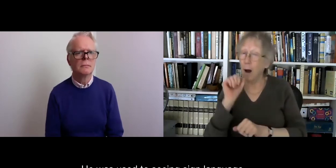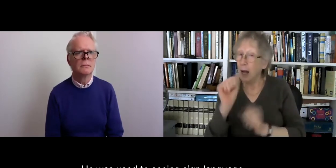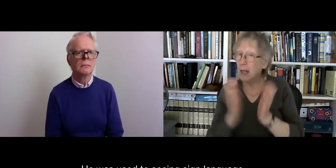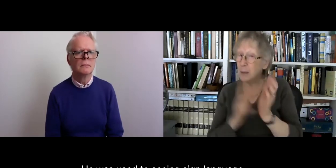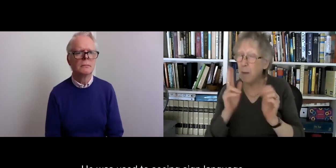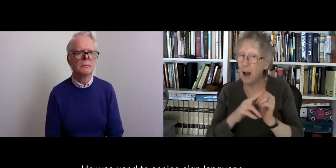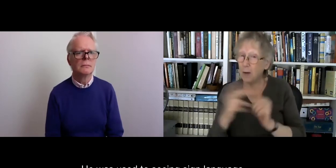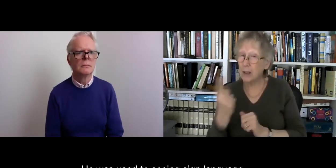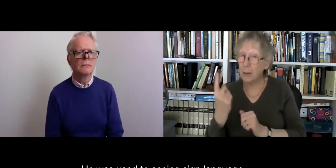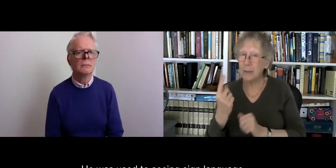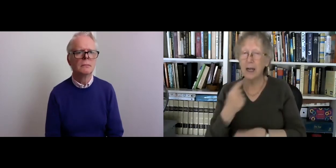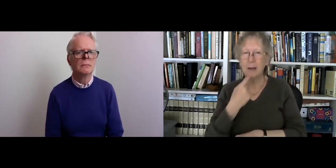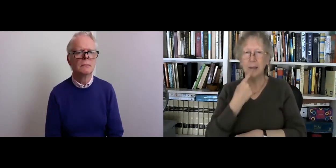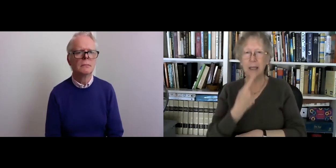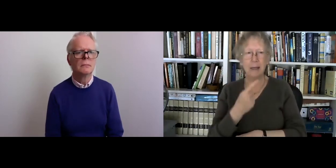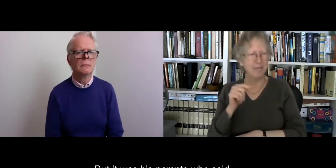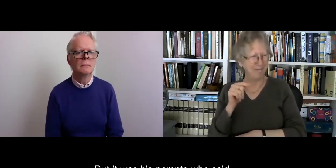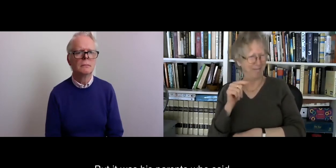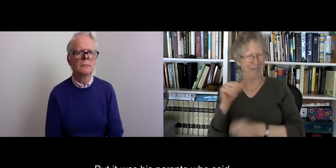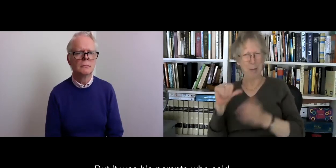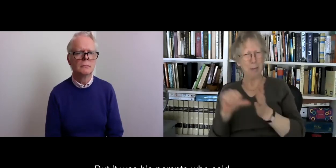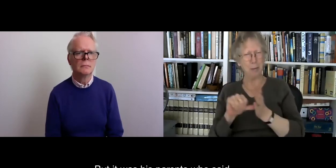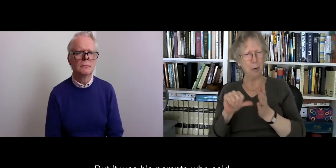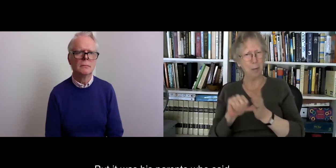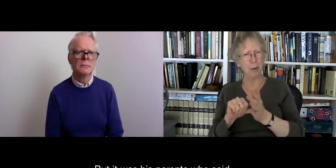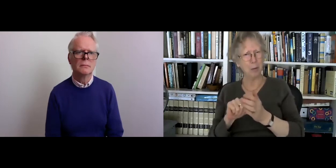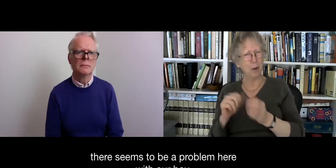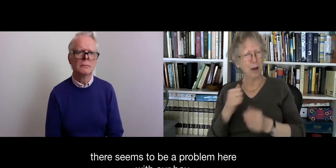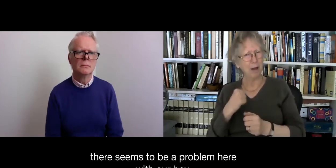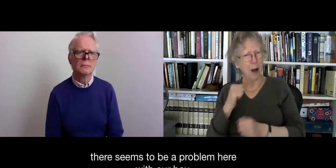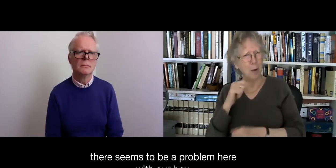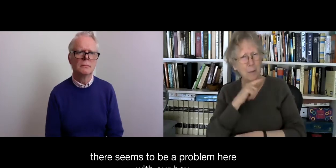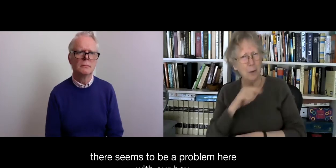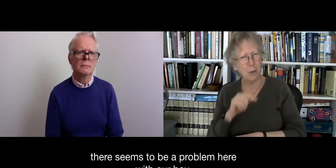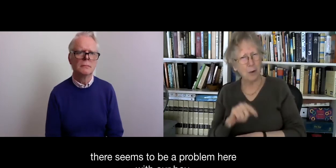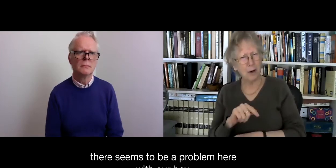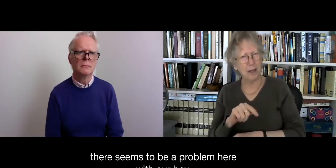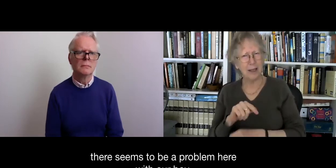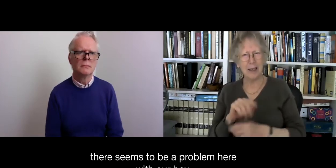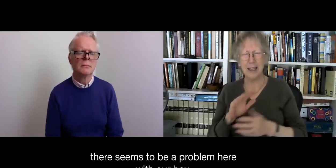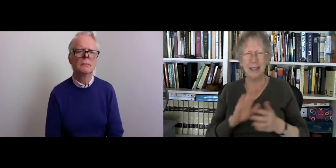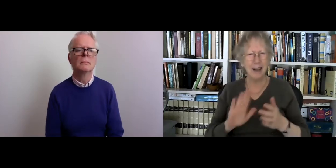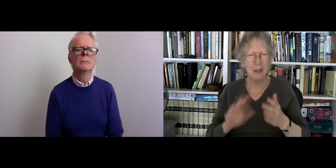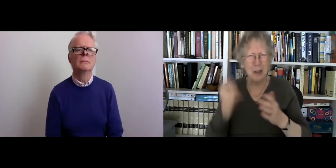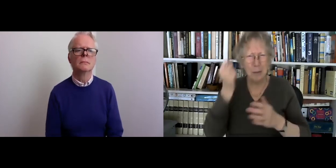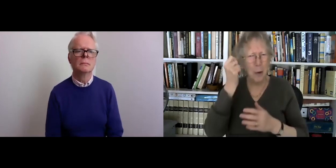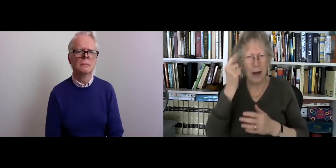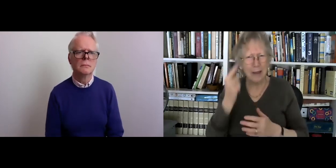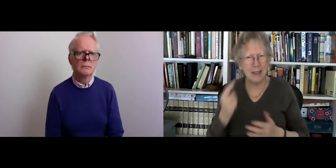seeing sign language. But it was his parents who said, there seems to be a problem here with our boy. He